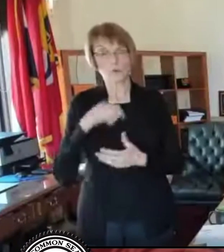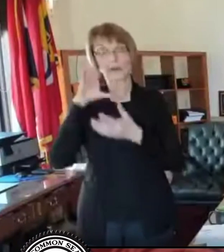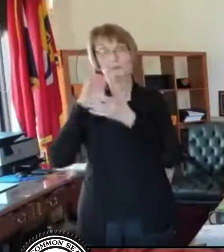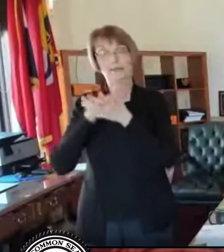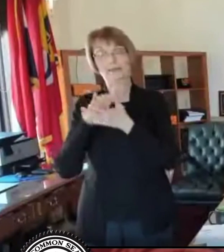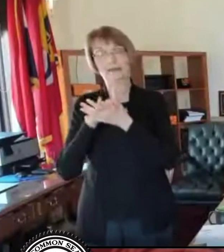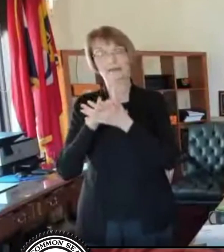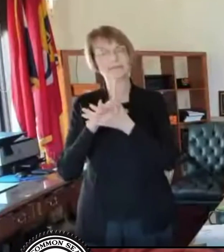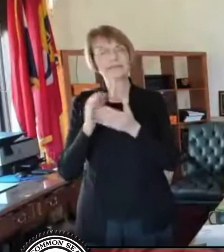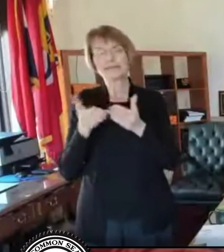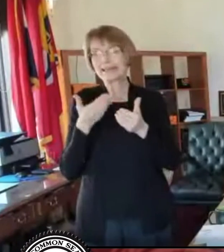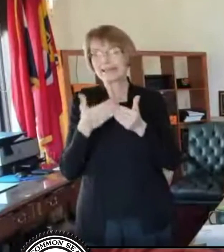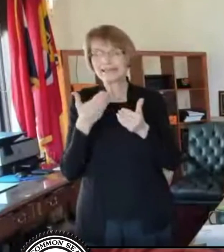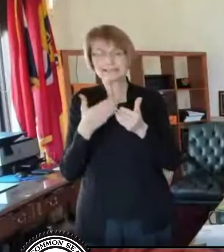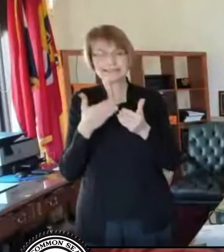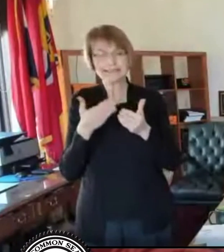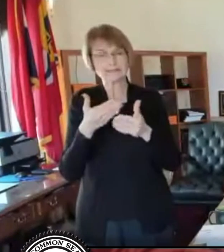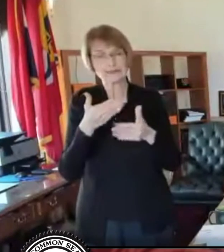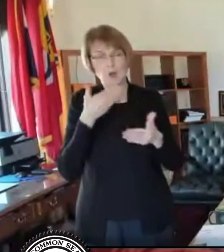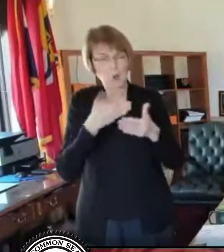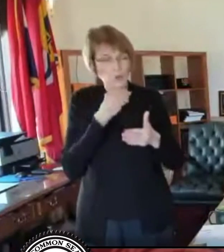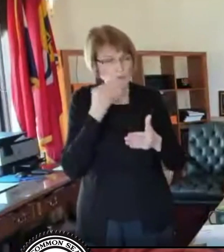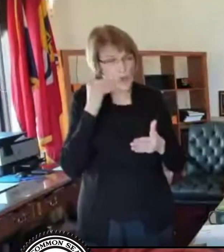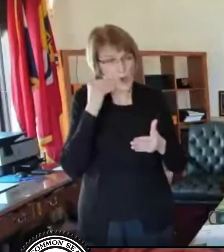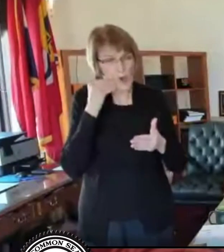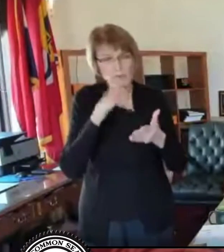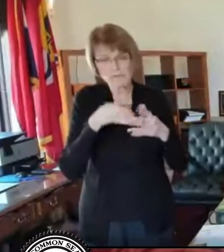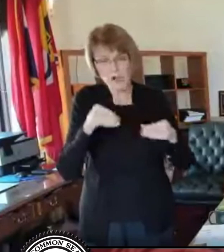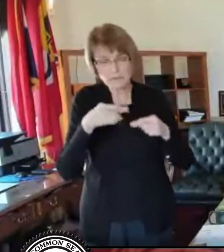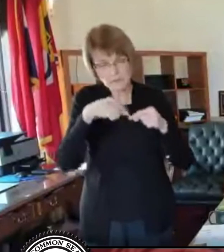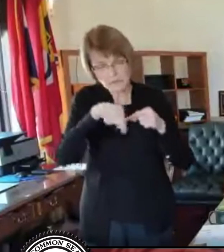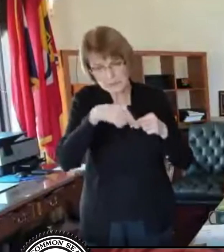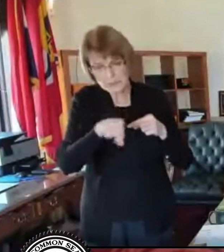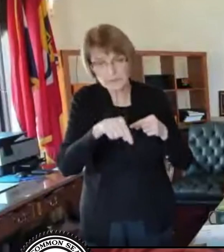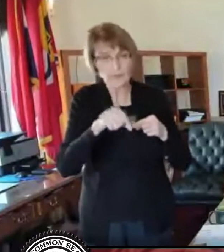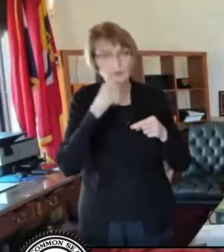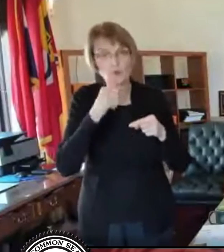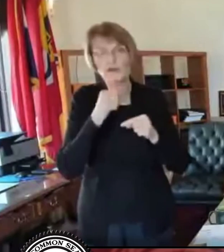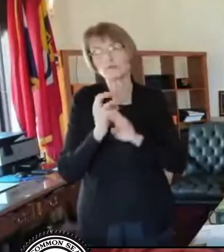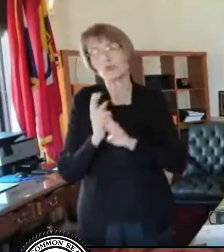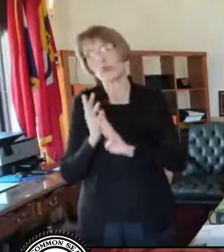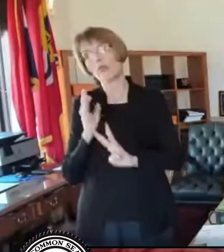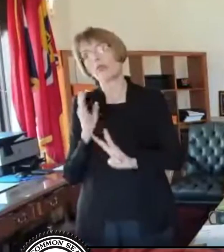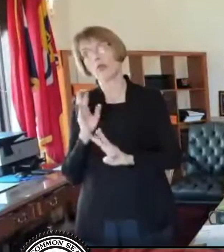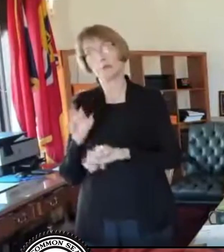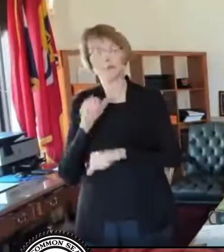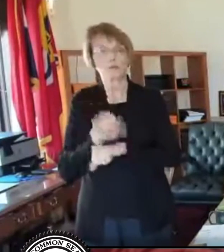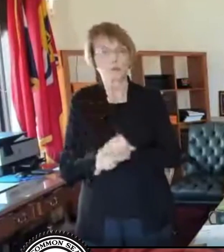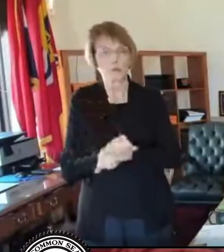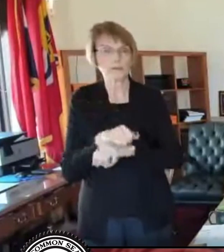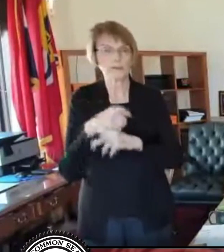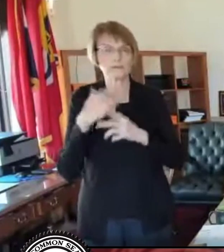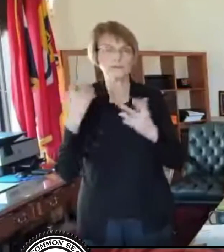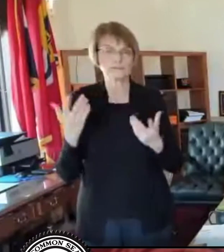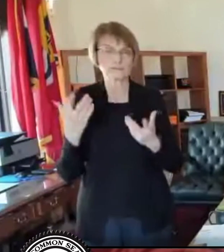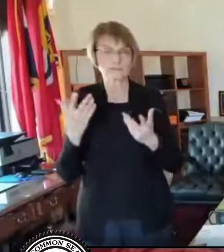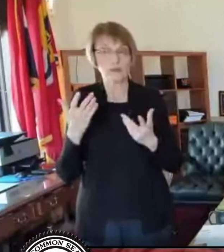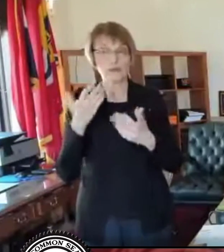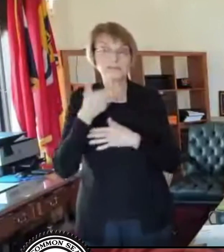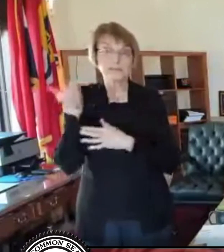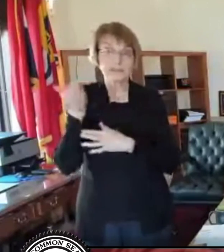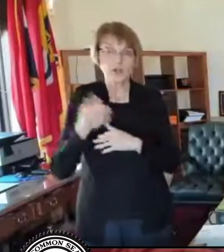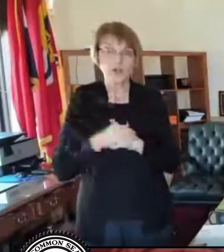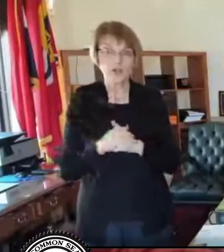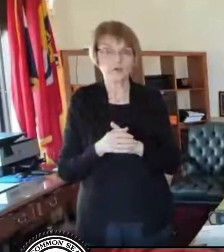to your house, you probably won't have to wait in line, have an appointment. That'll be even better the